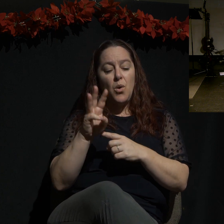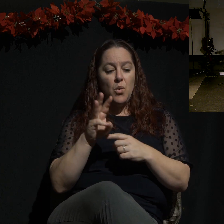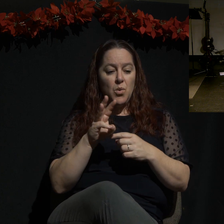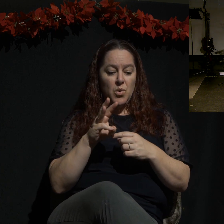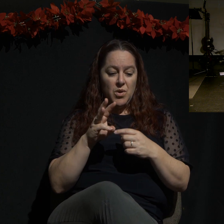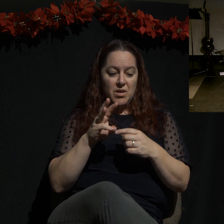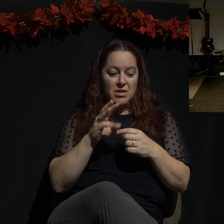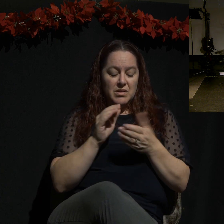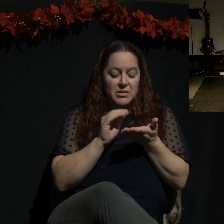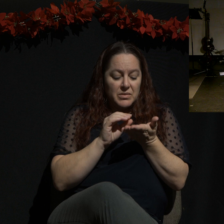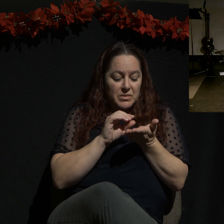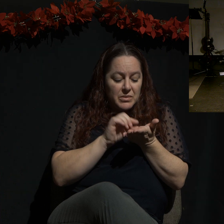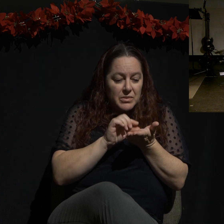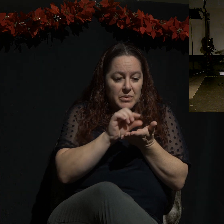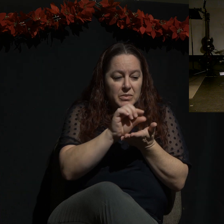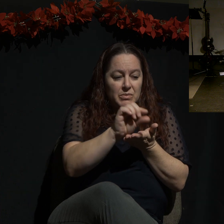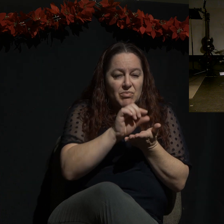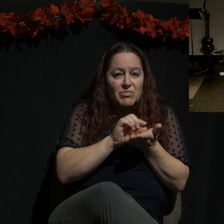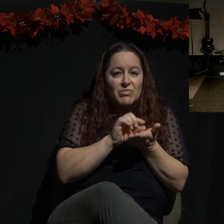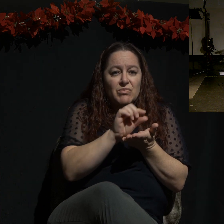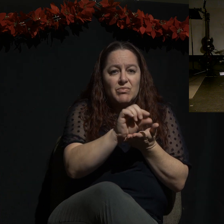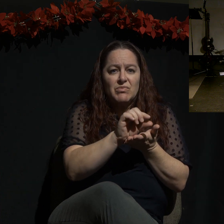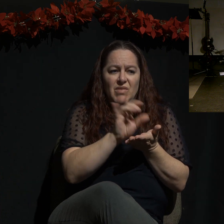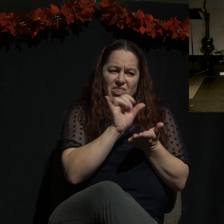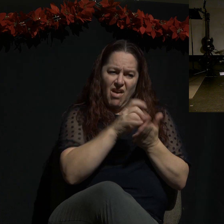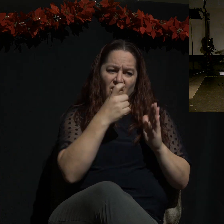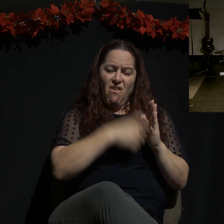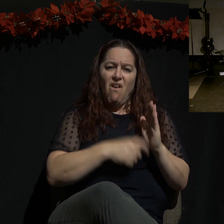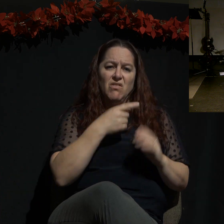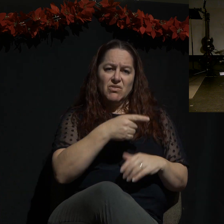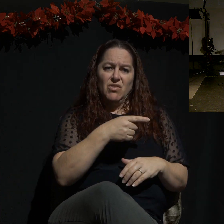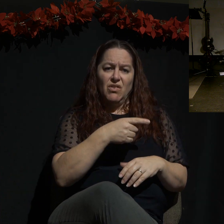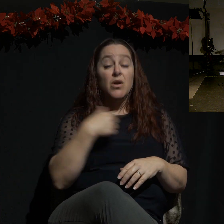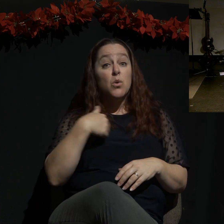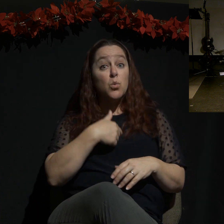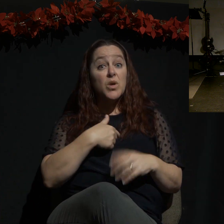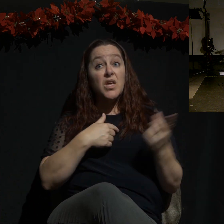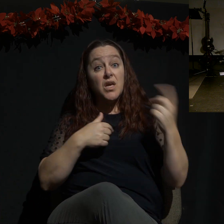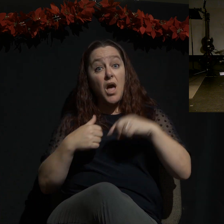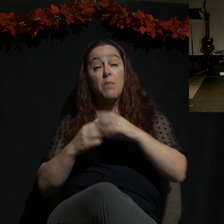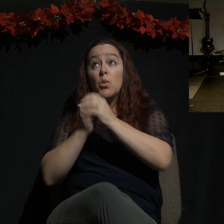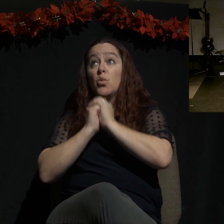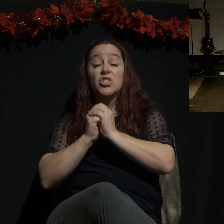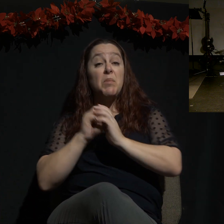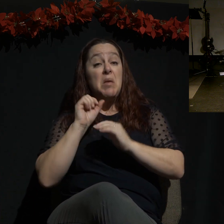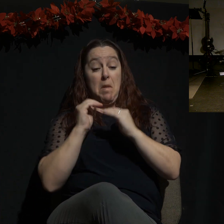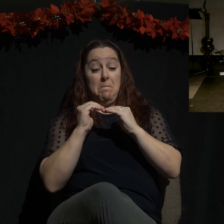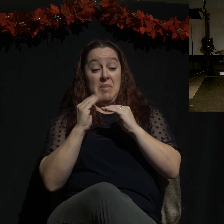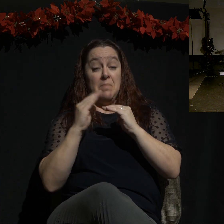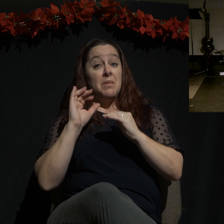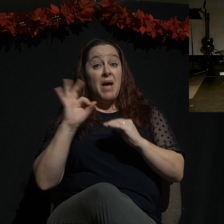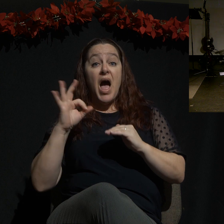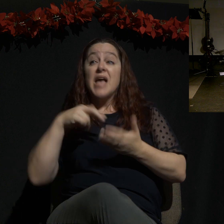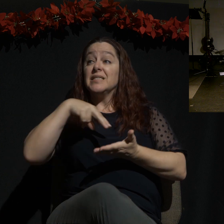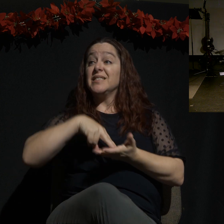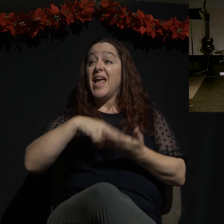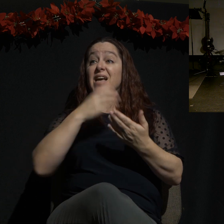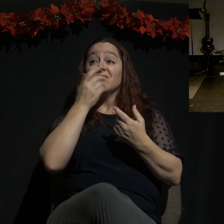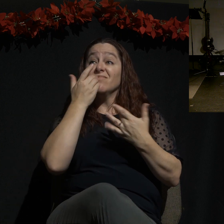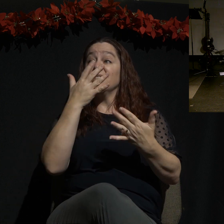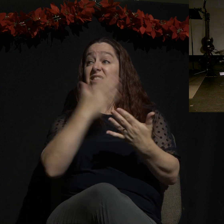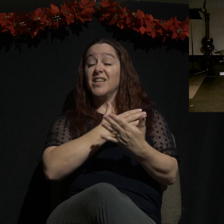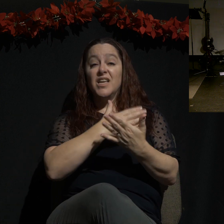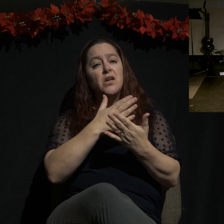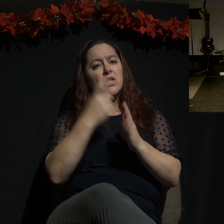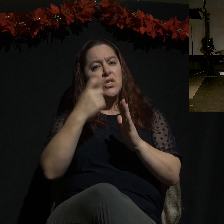cost her something. When we come and worship, at the very minimum, if I stand in here and sing, that